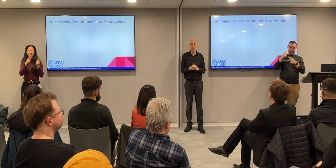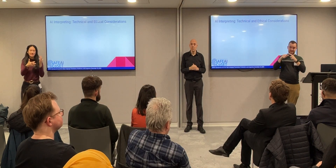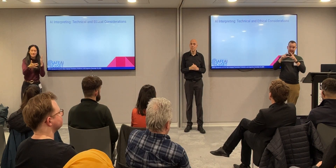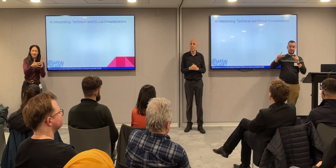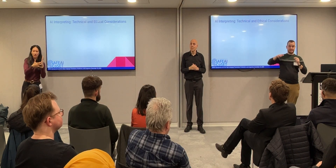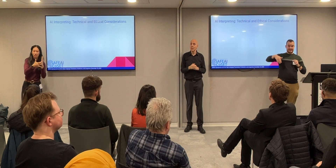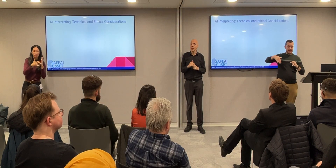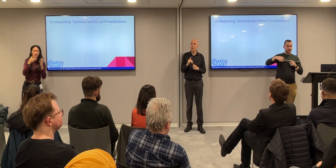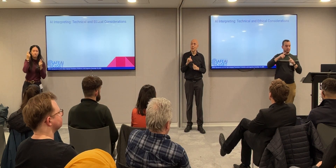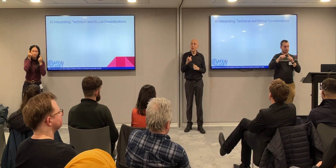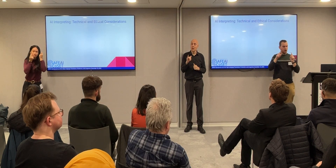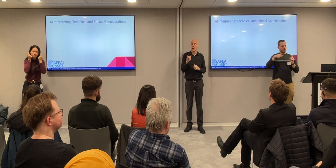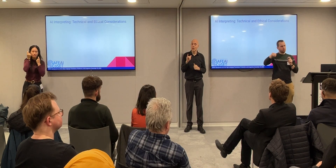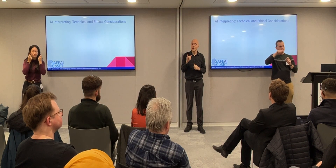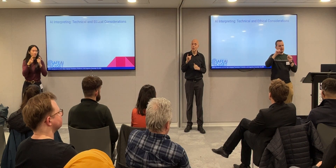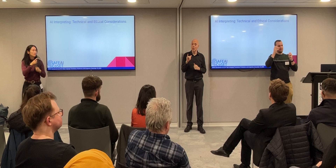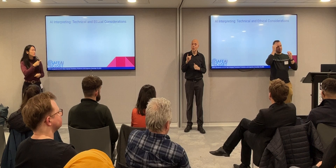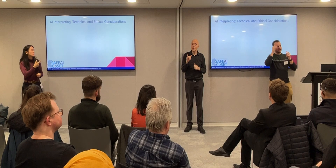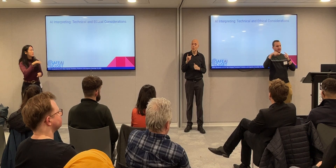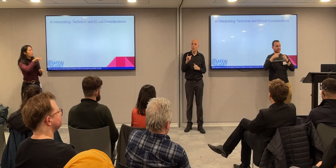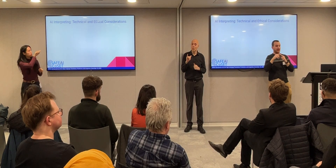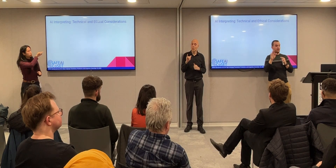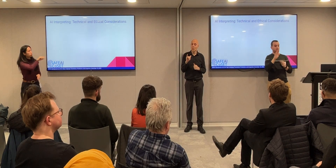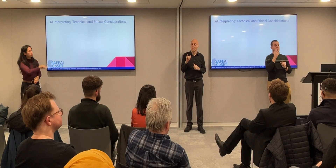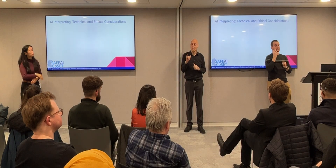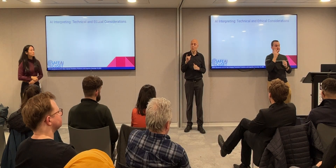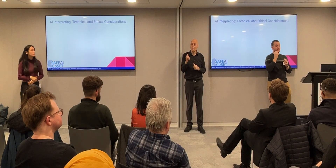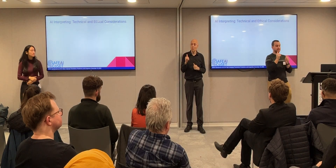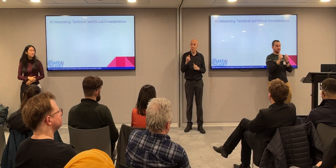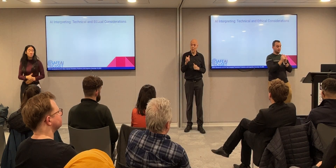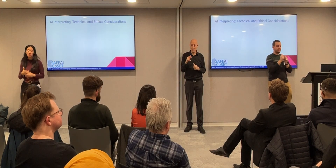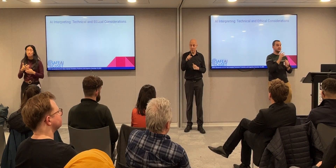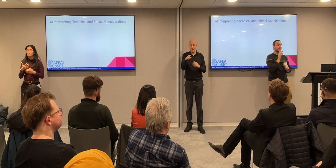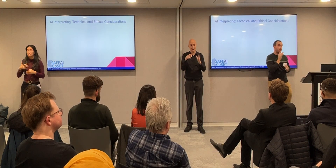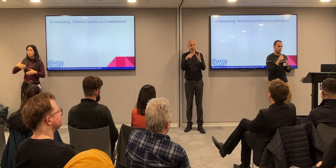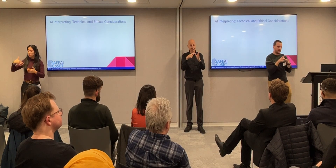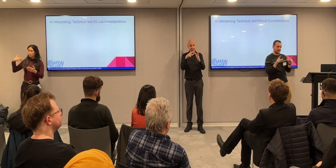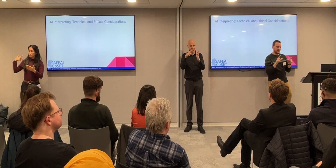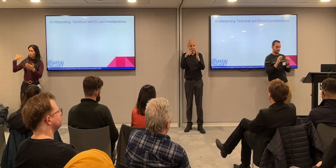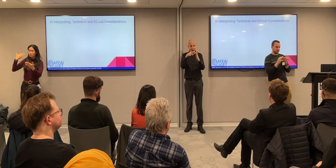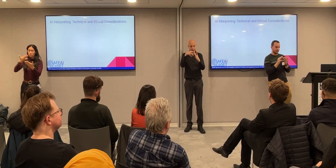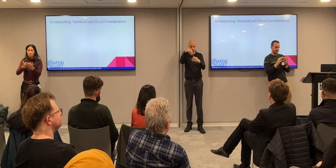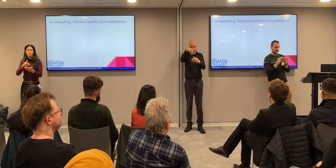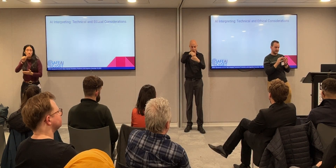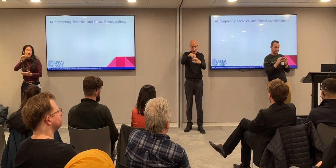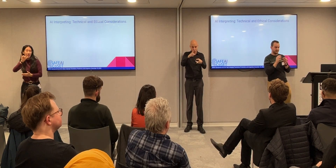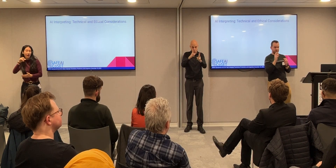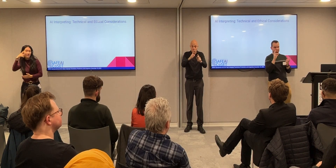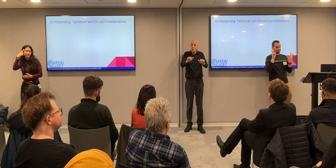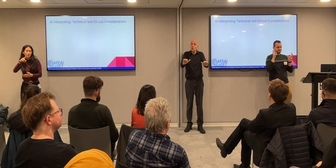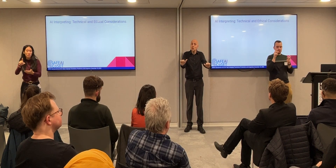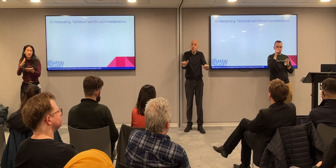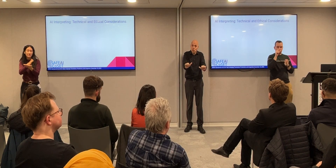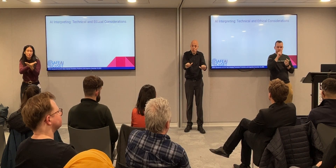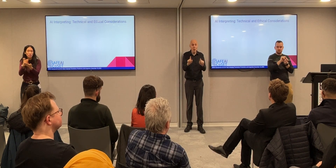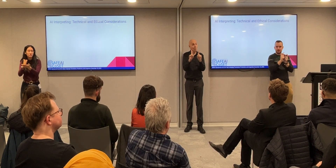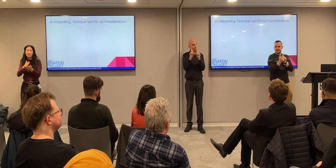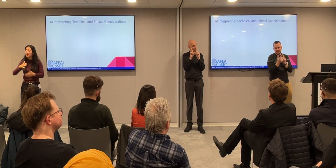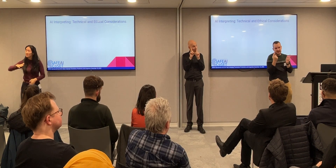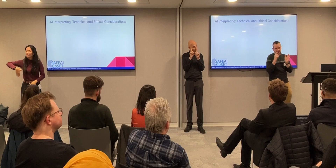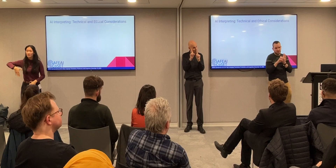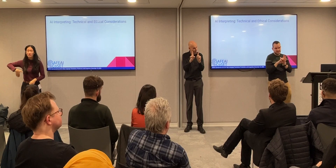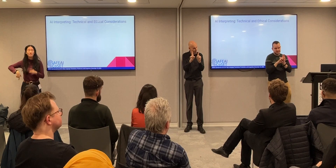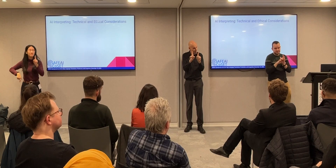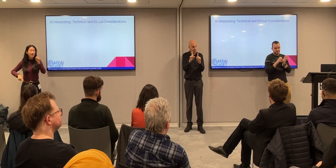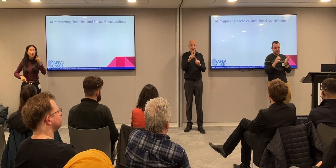you don't really have an AI for interpreting yet, but as we experience with spoken language interpreting,